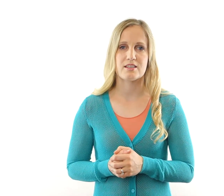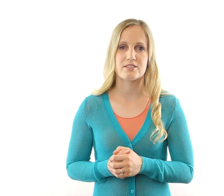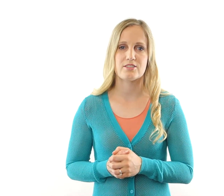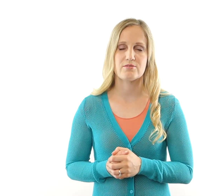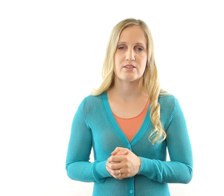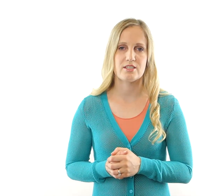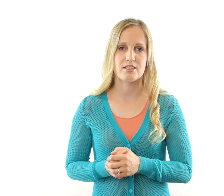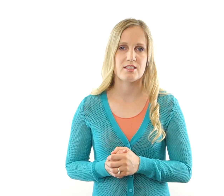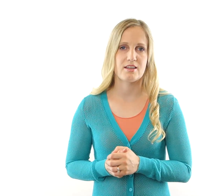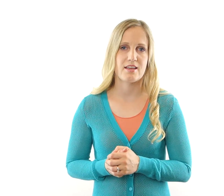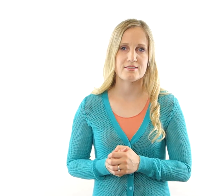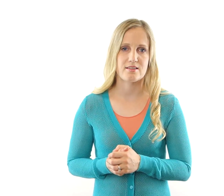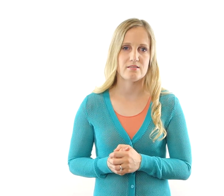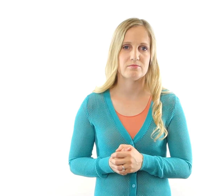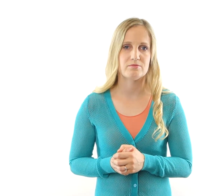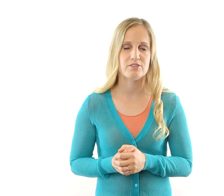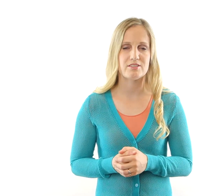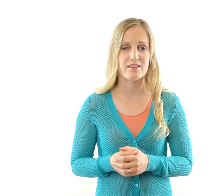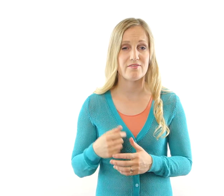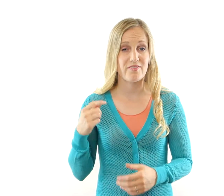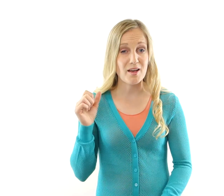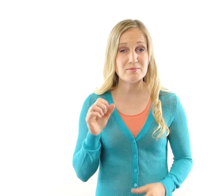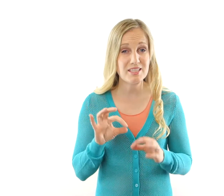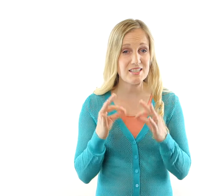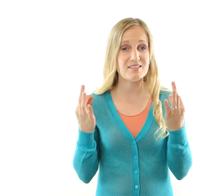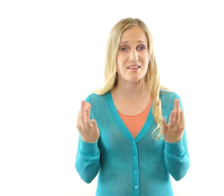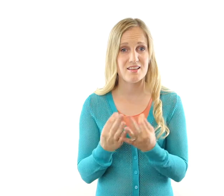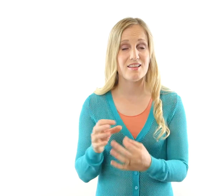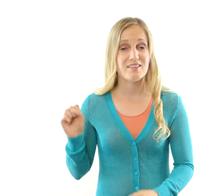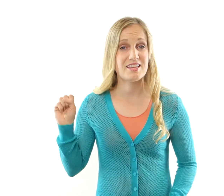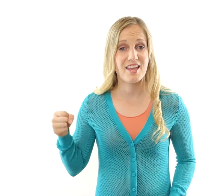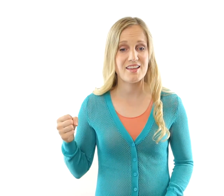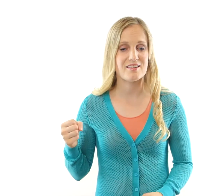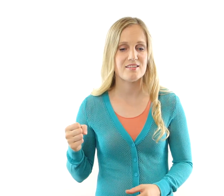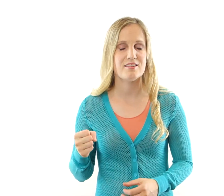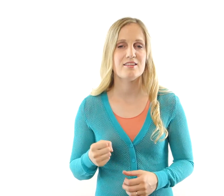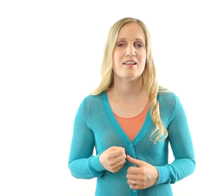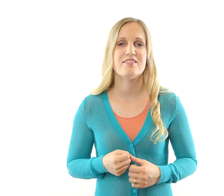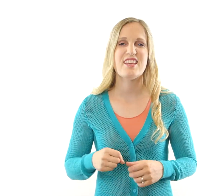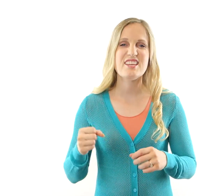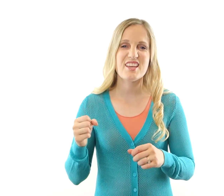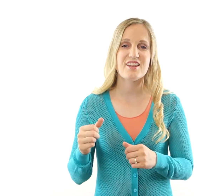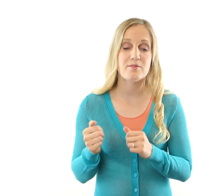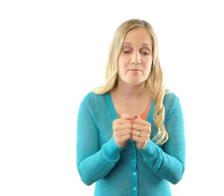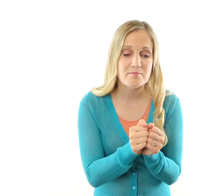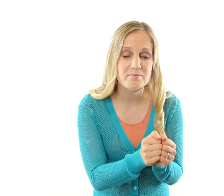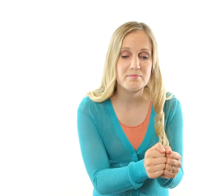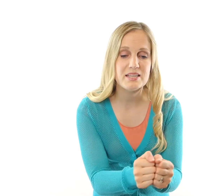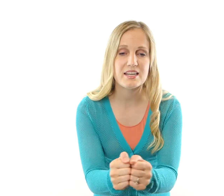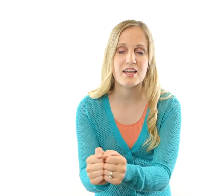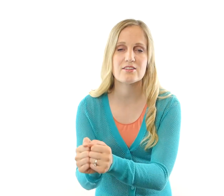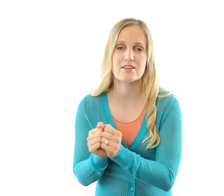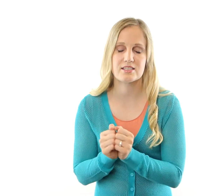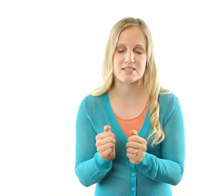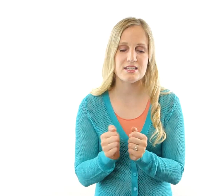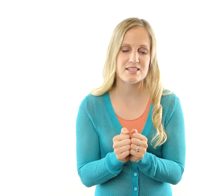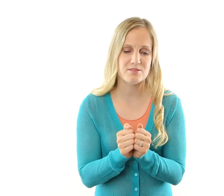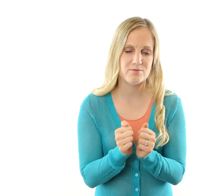It's just redundant in ASL. So you say families, they can be together, because this is